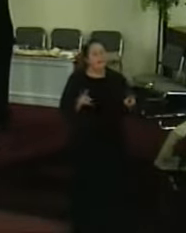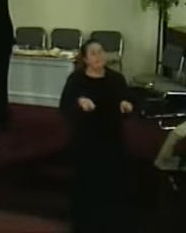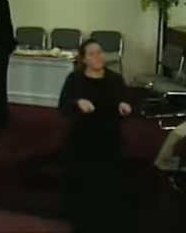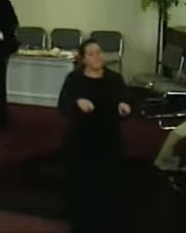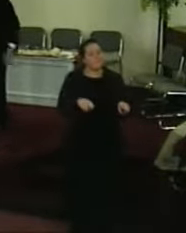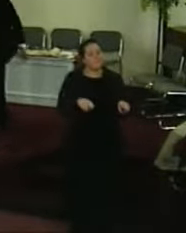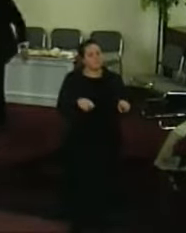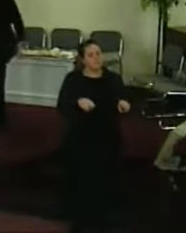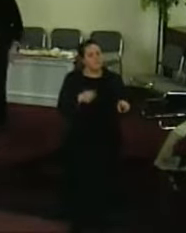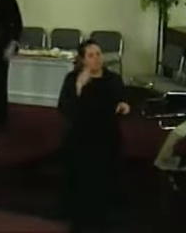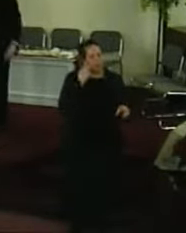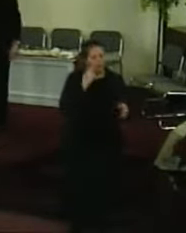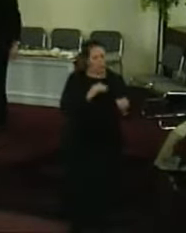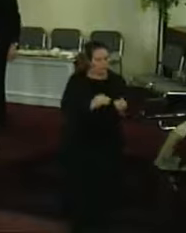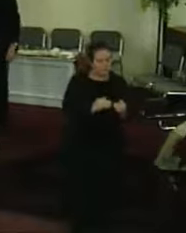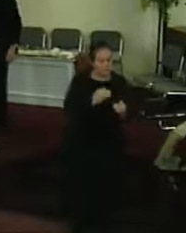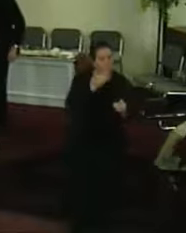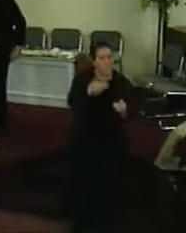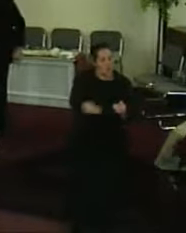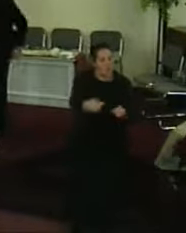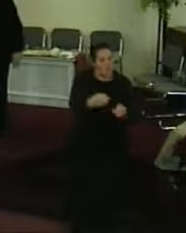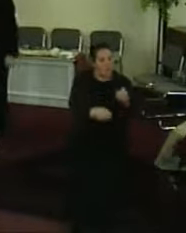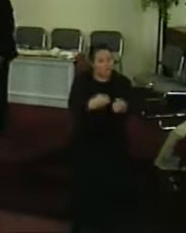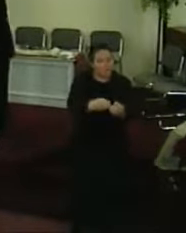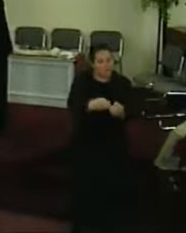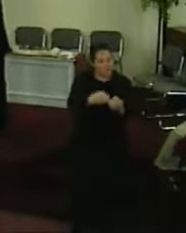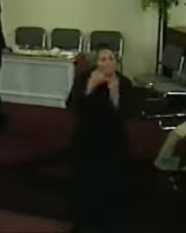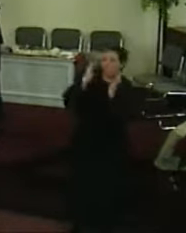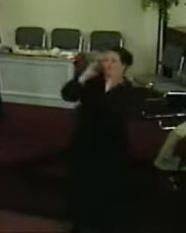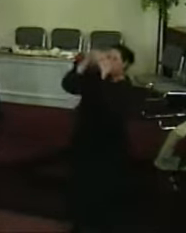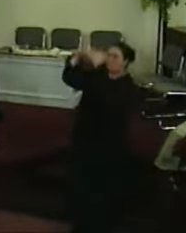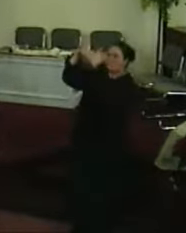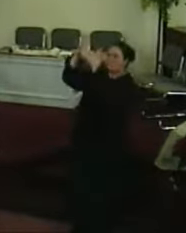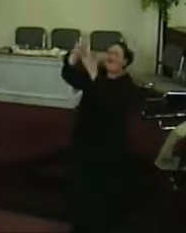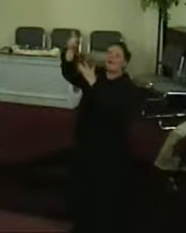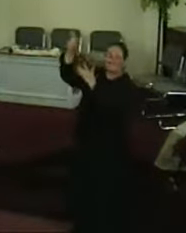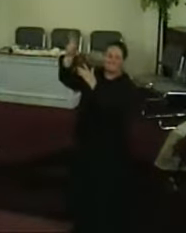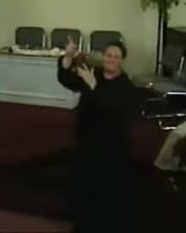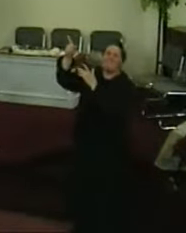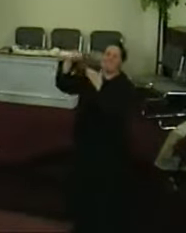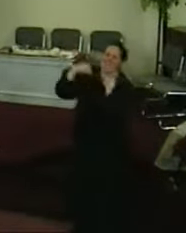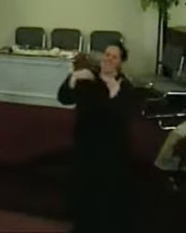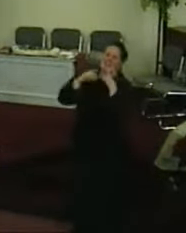to a God that can solve it.